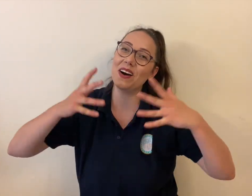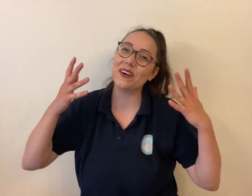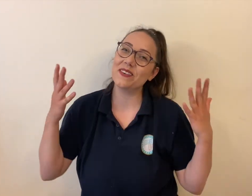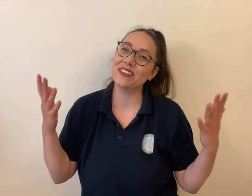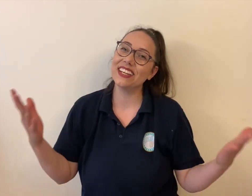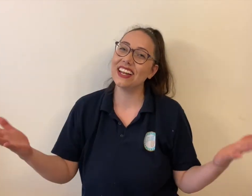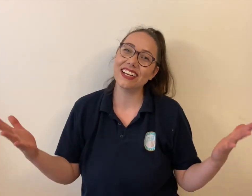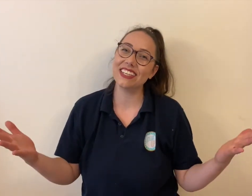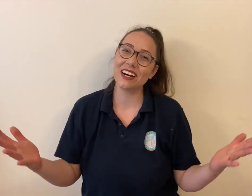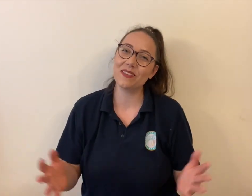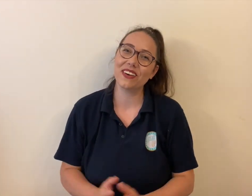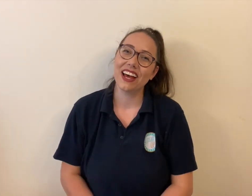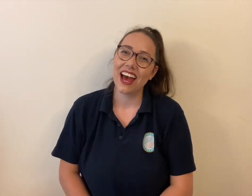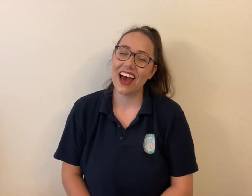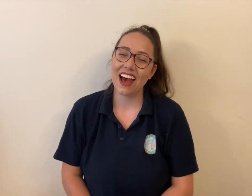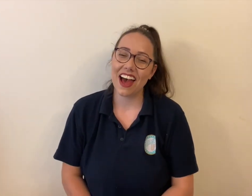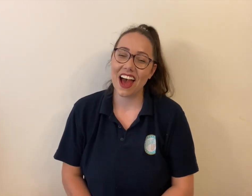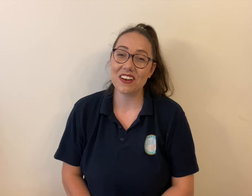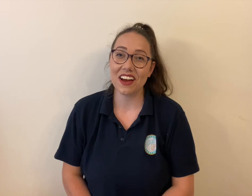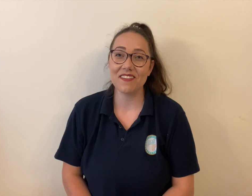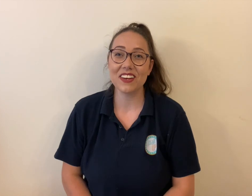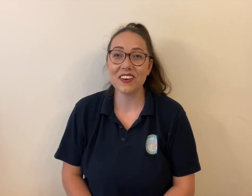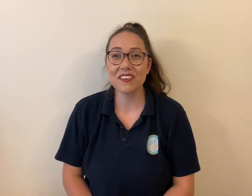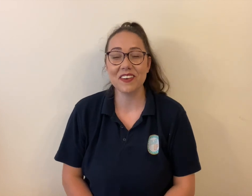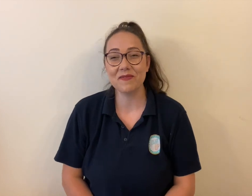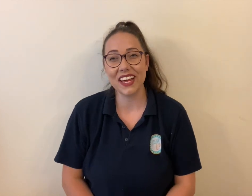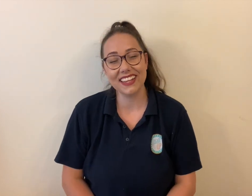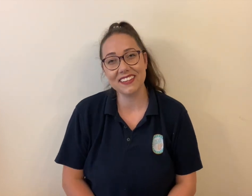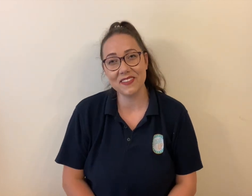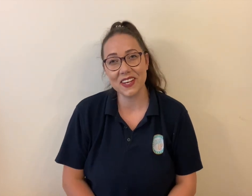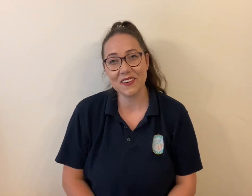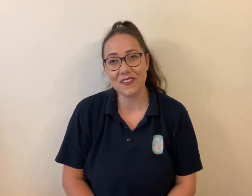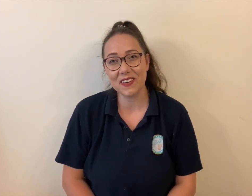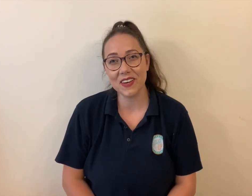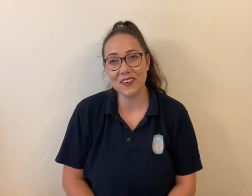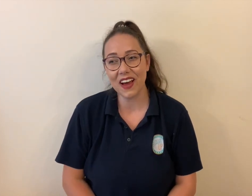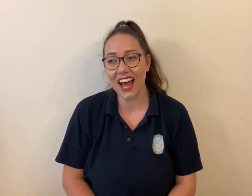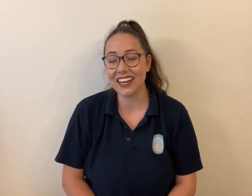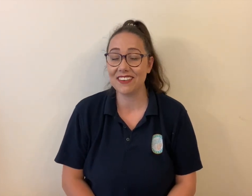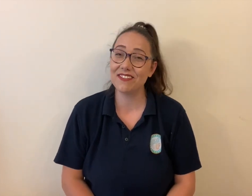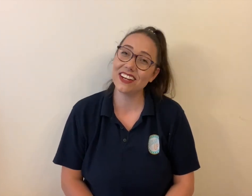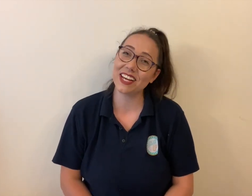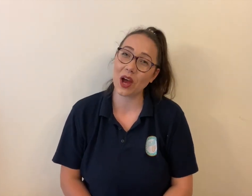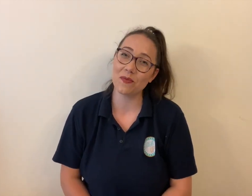of Light Up and I've had great fun making this video for you, and I really hope